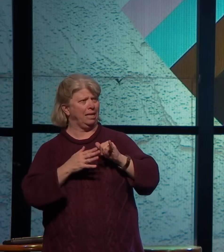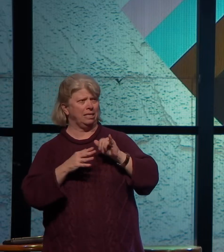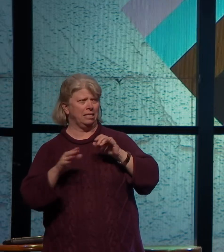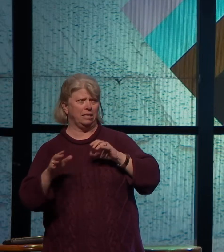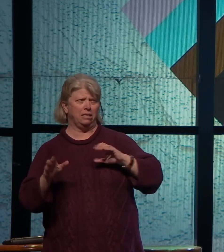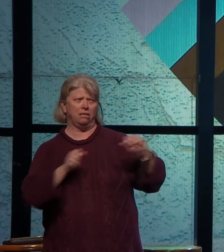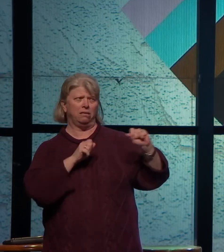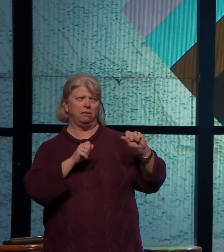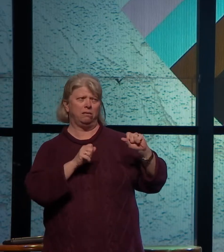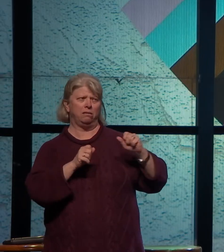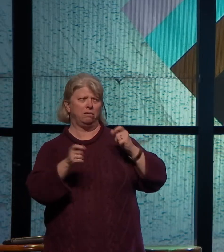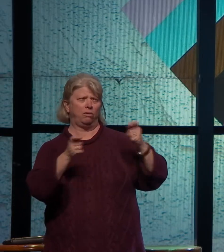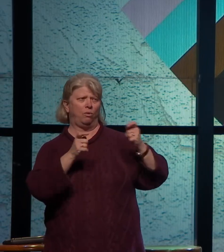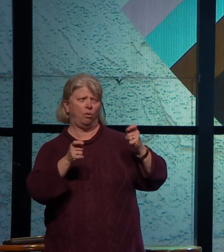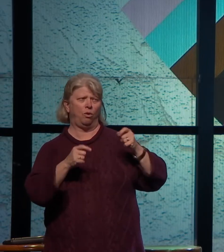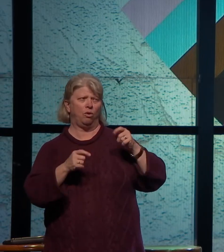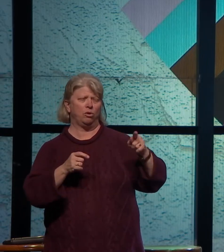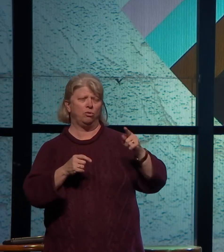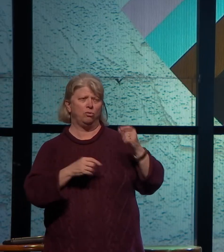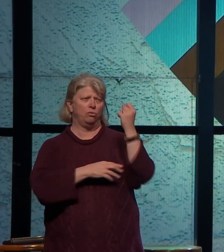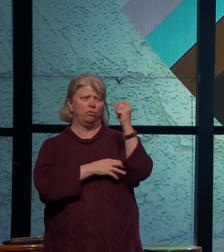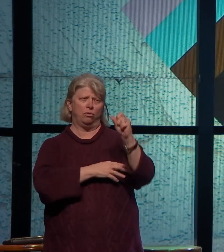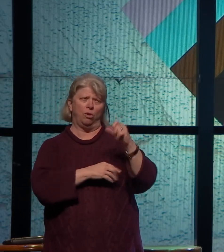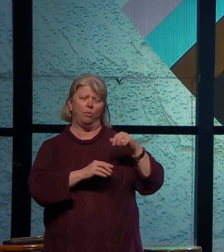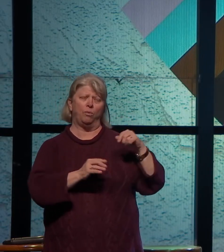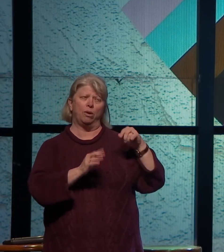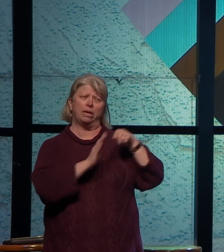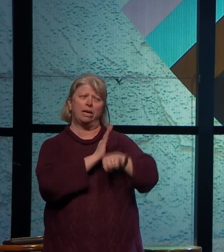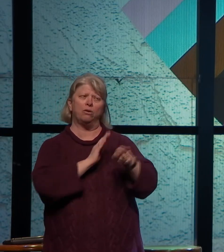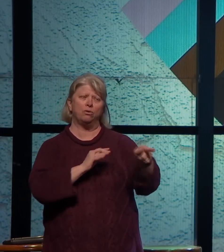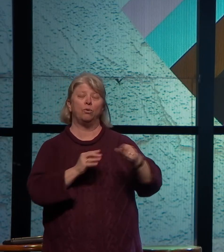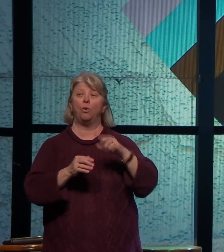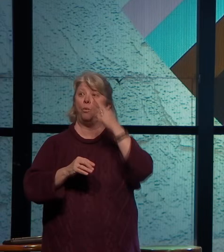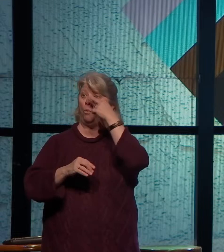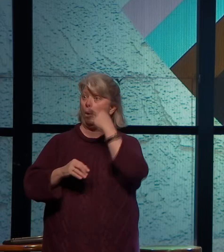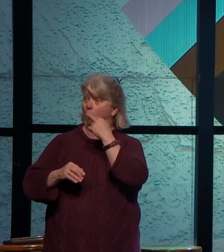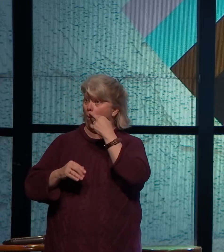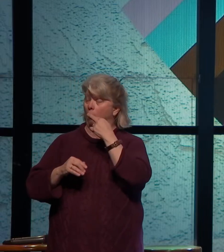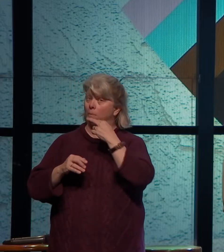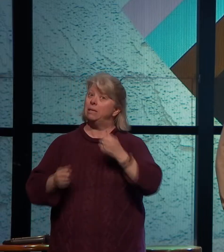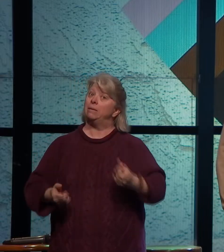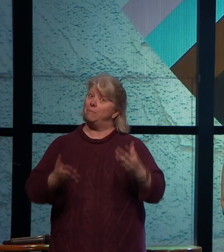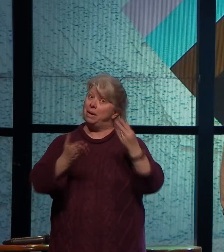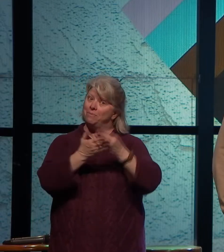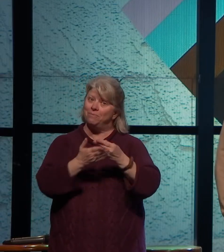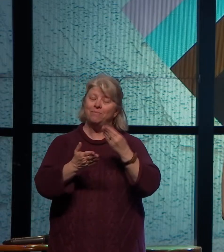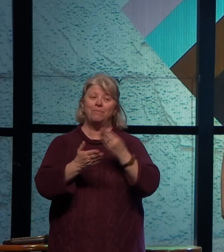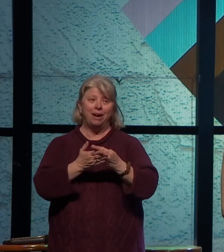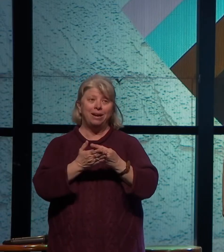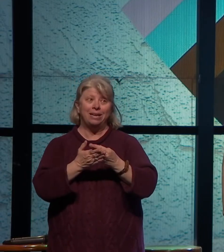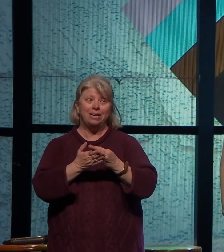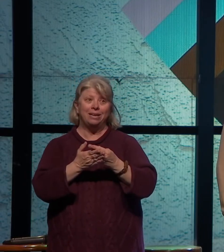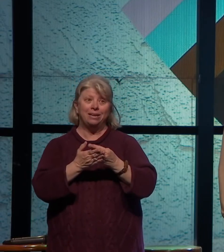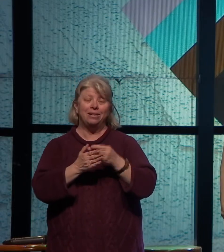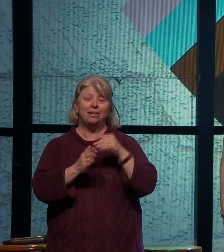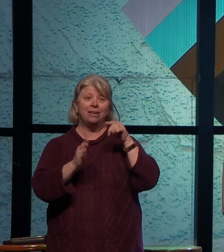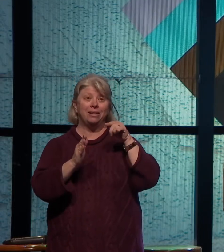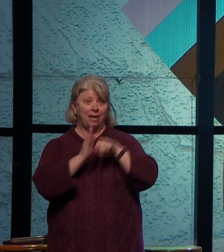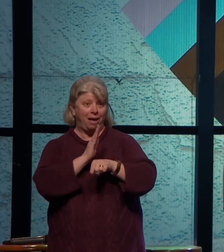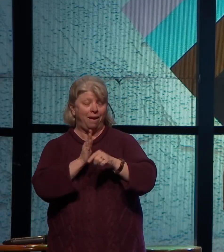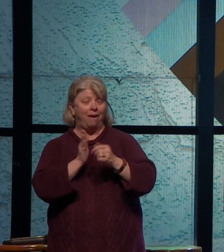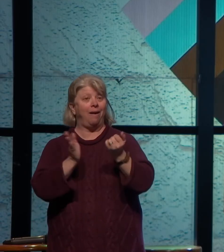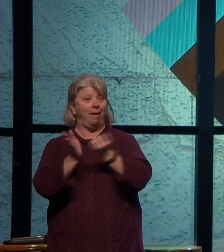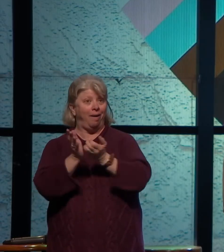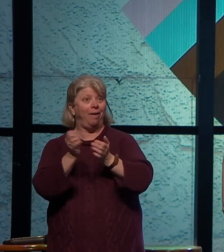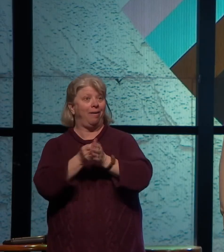insurrection. That is the death penalty. If there's one thing Rome will spend the money on iron for, are some nails